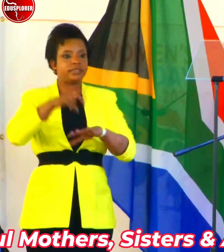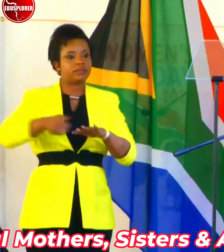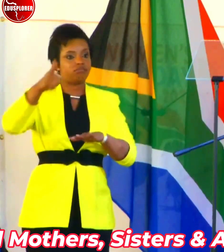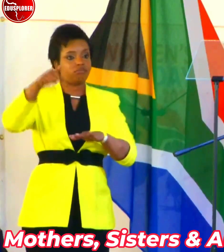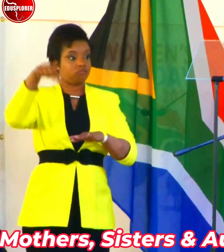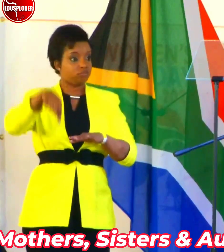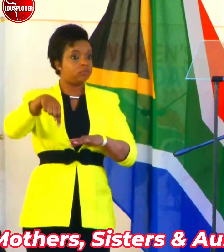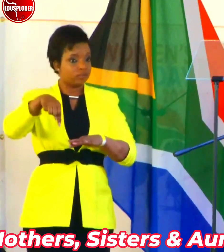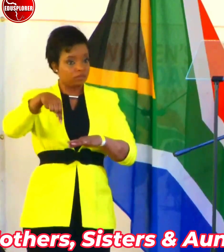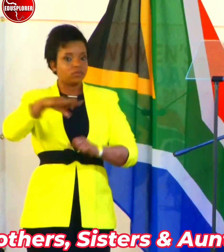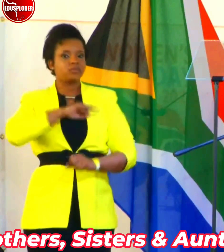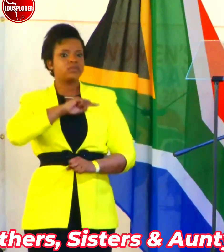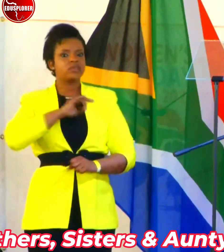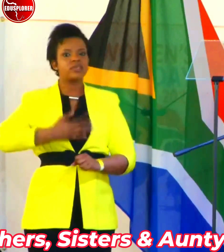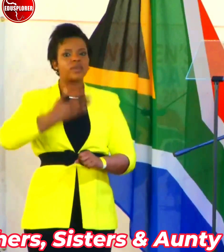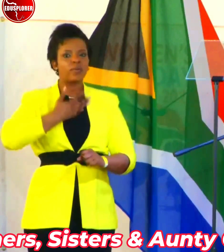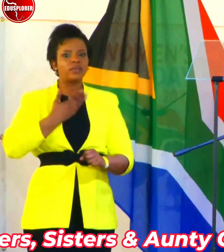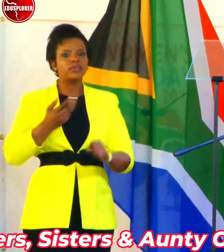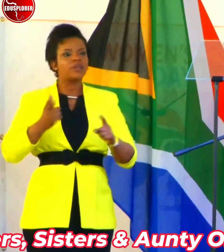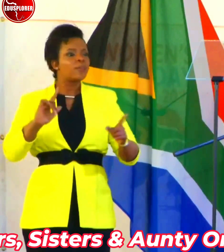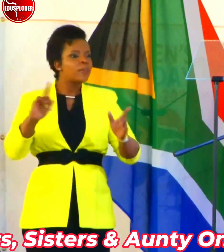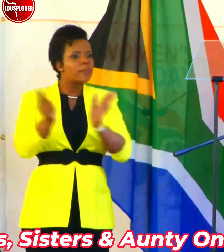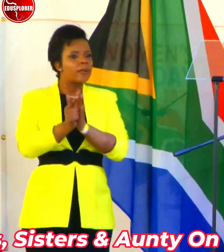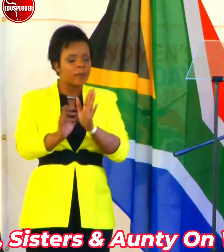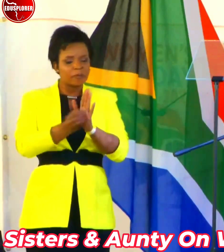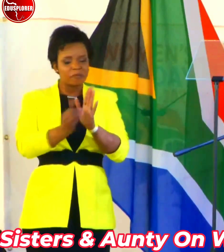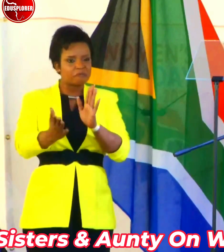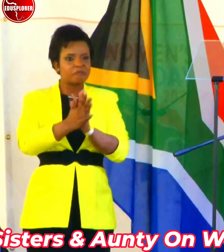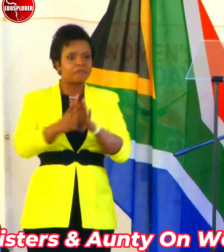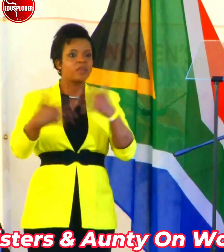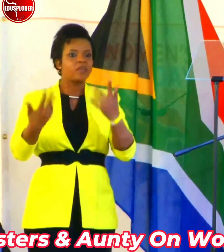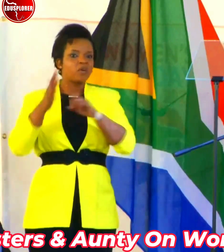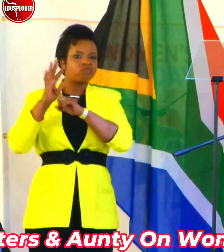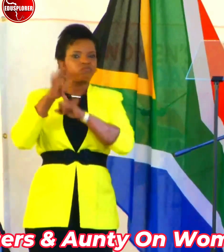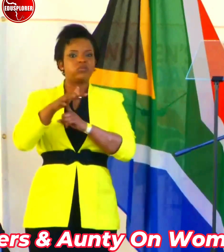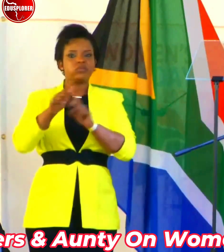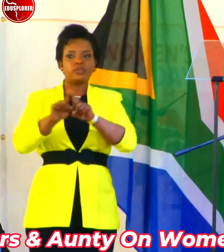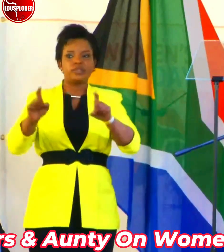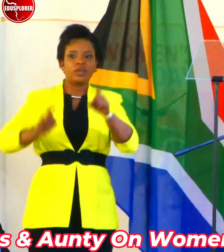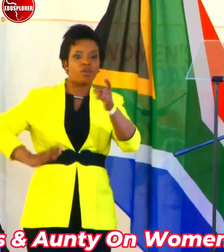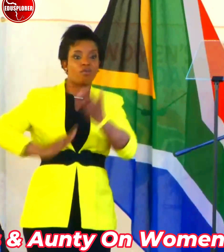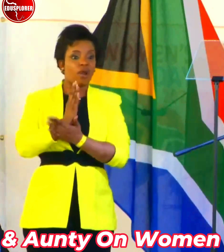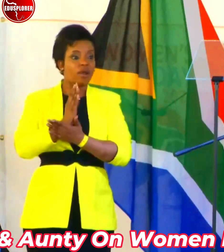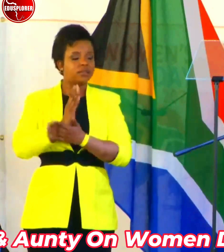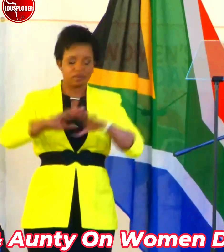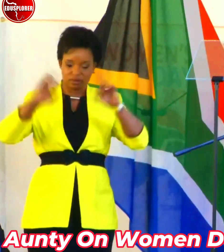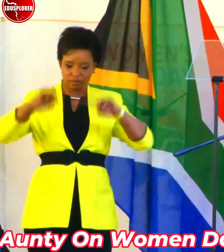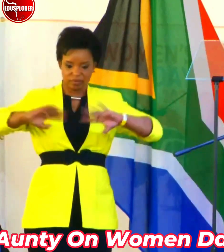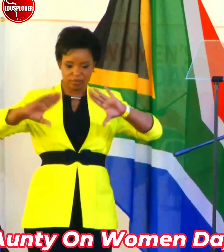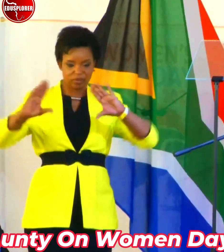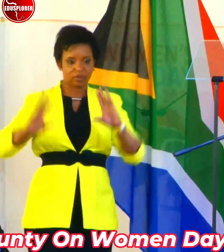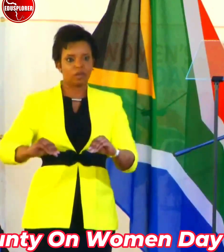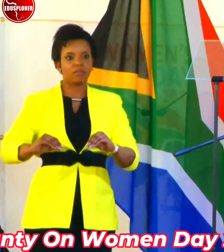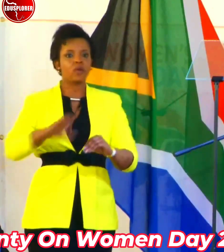end to laws that were intended to deprive them of their rights and dignity